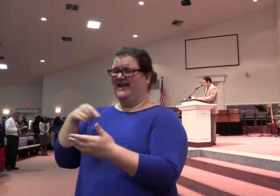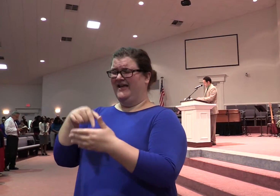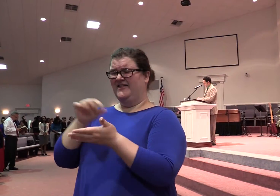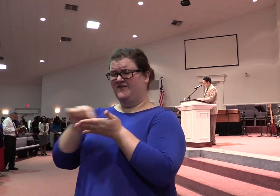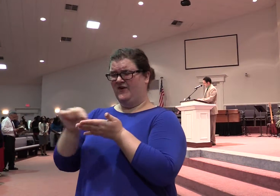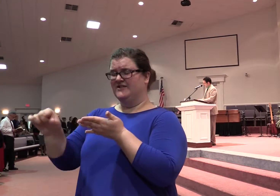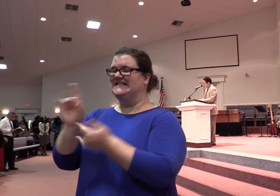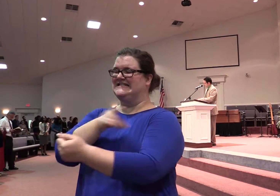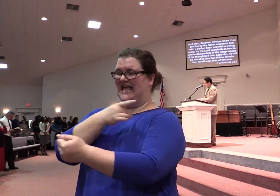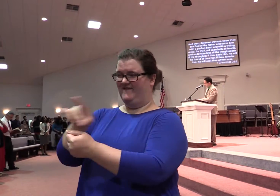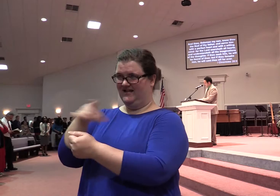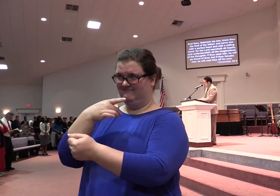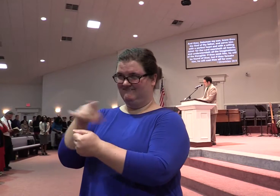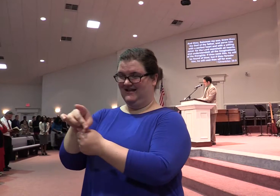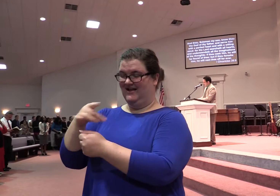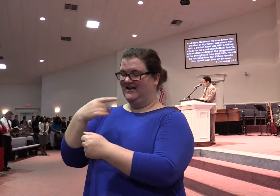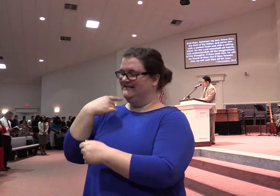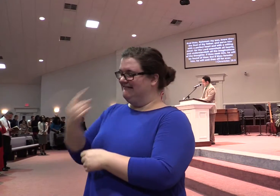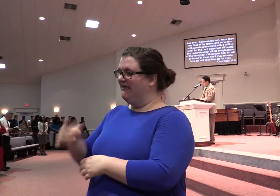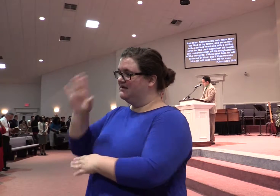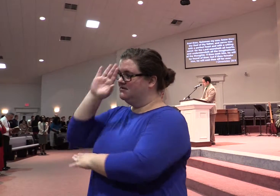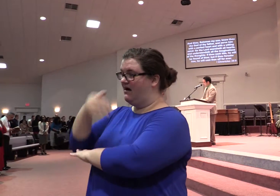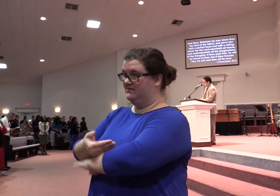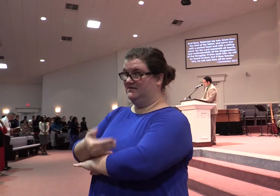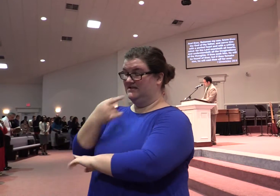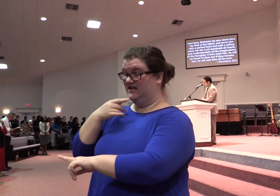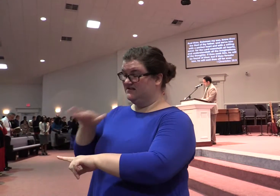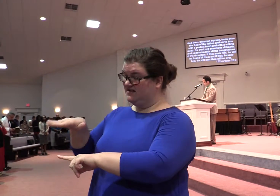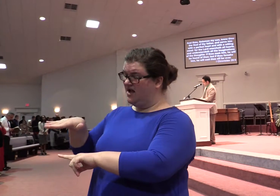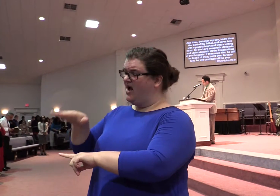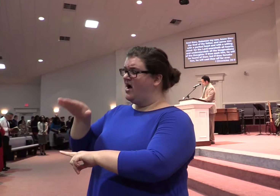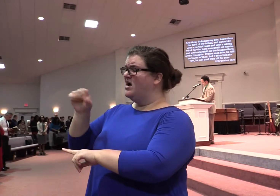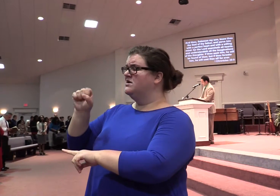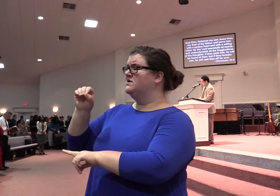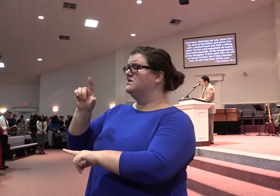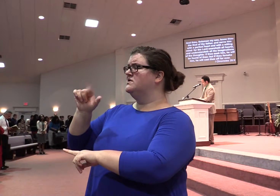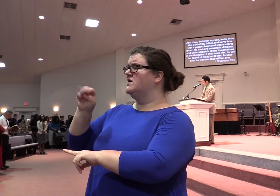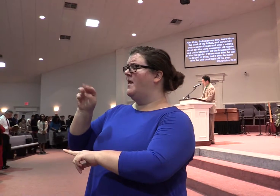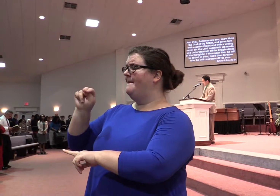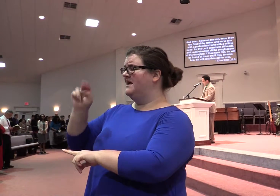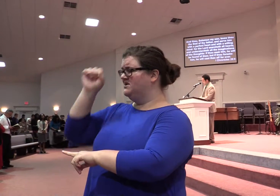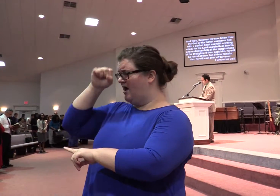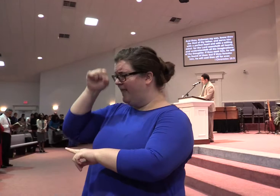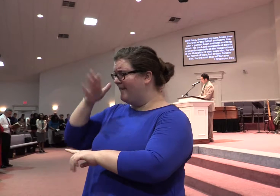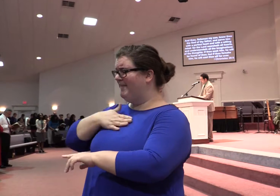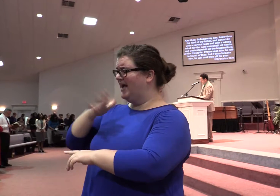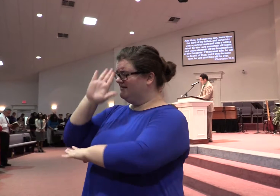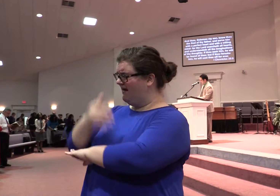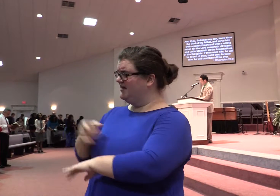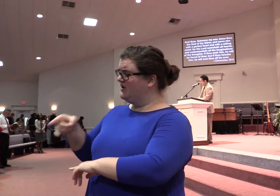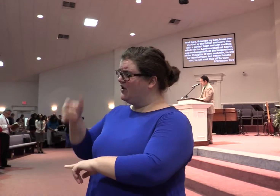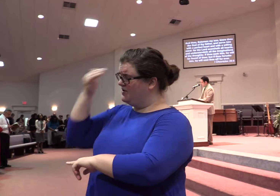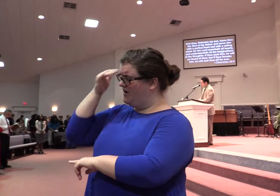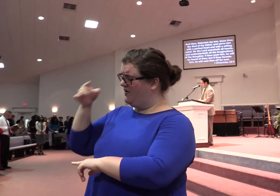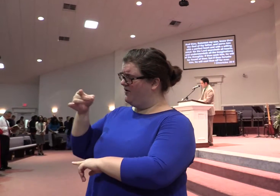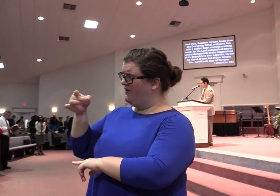talking to his son. Yeah. It says, "And thou, Solomon, my son, know thou the God of thy father,